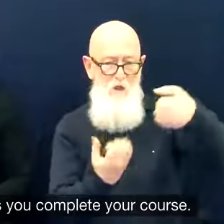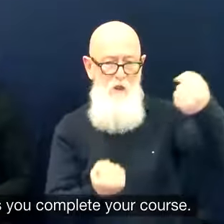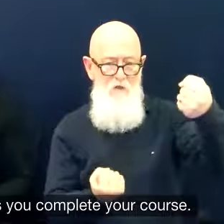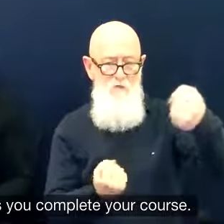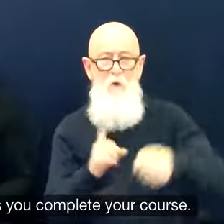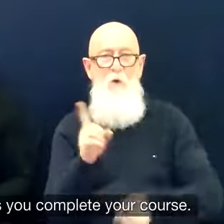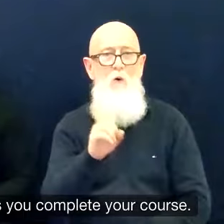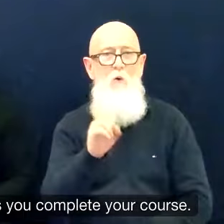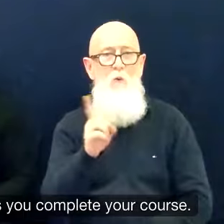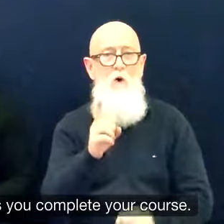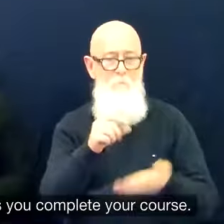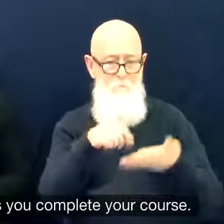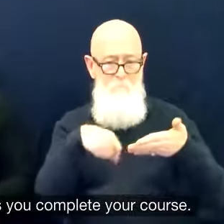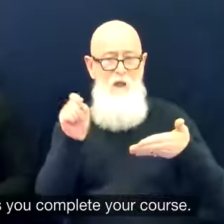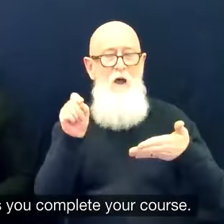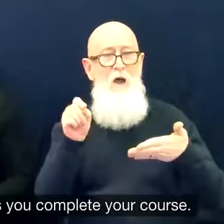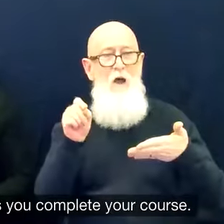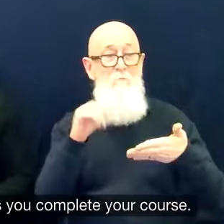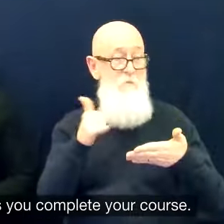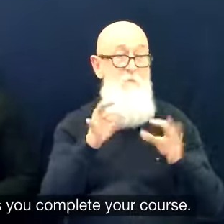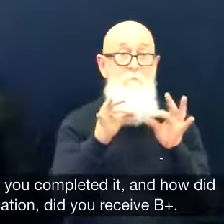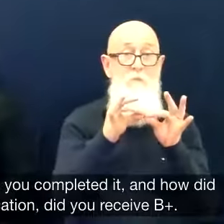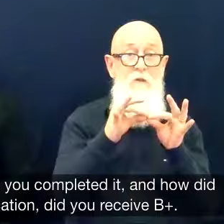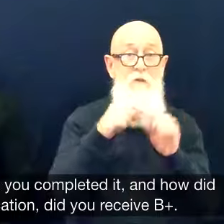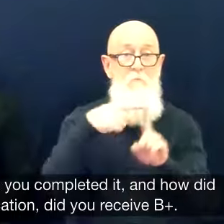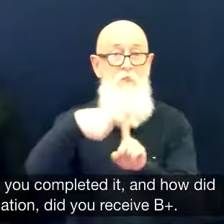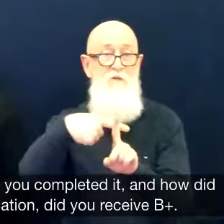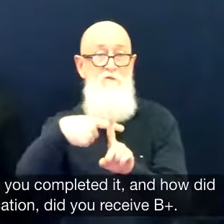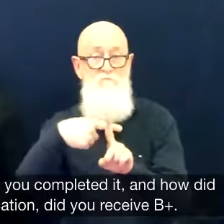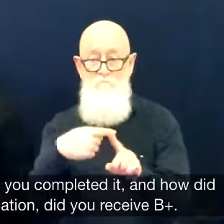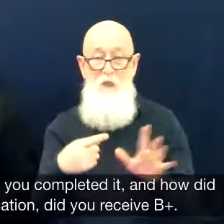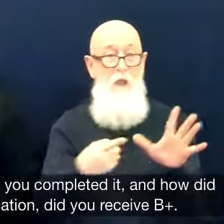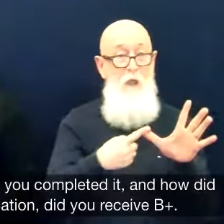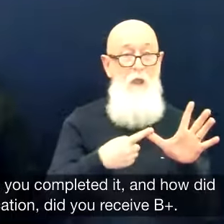down B+, so that's your final grades.